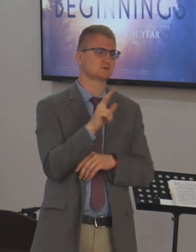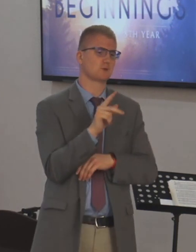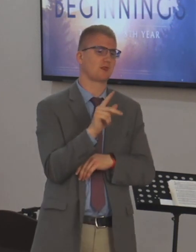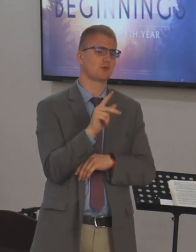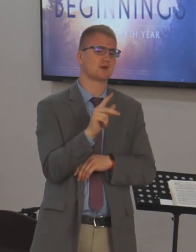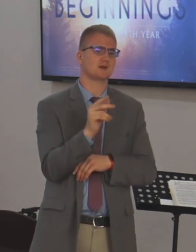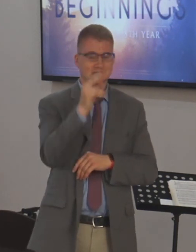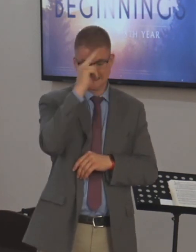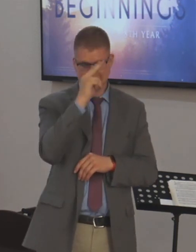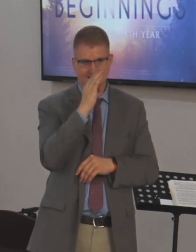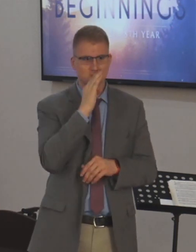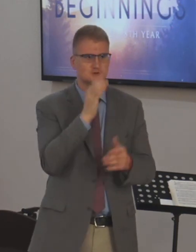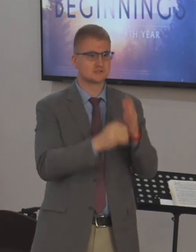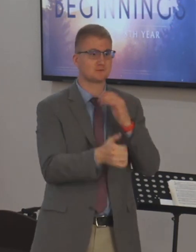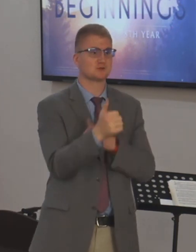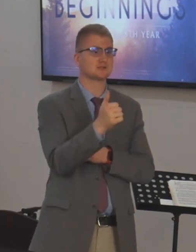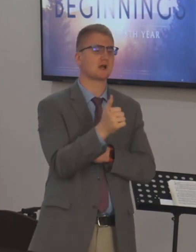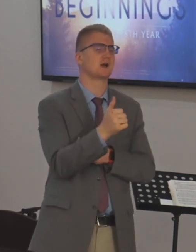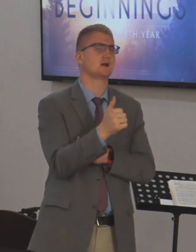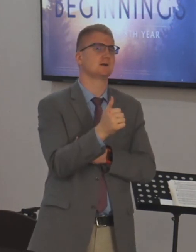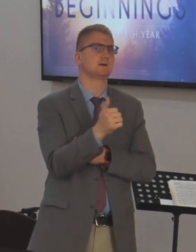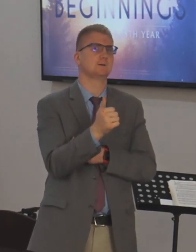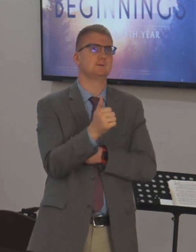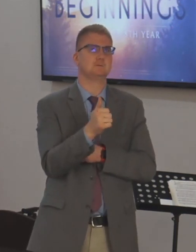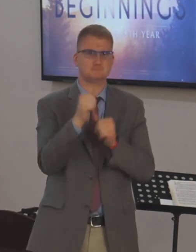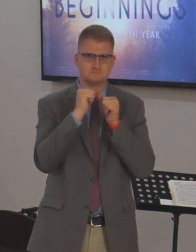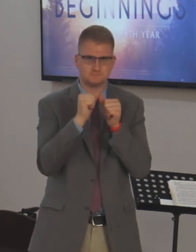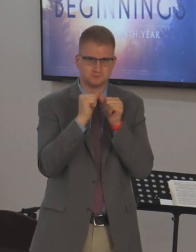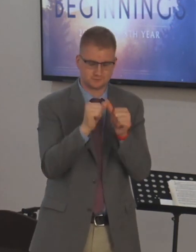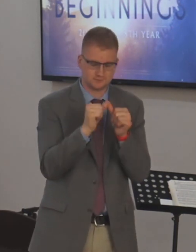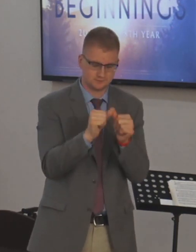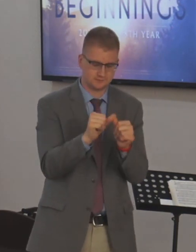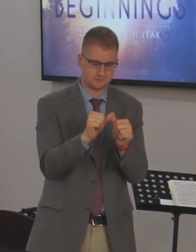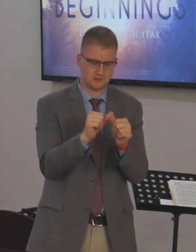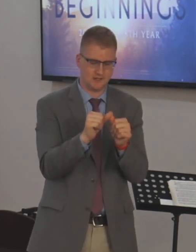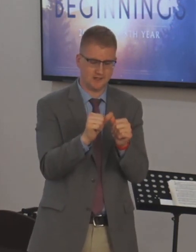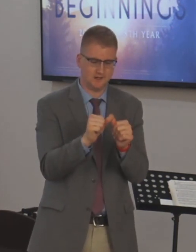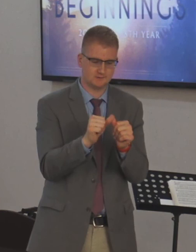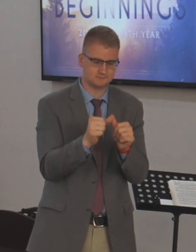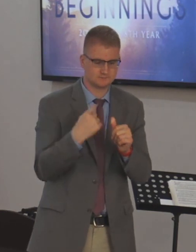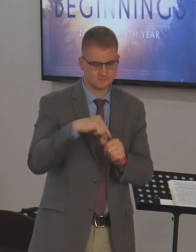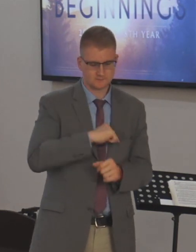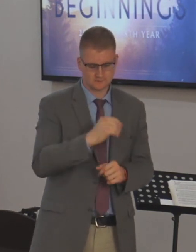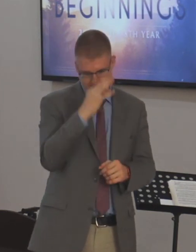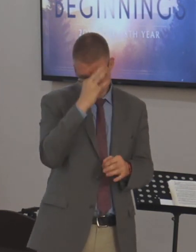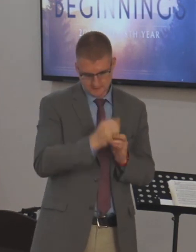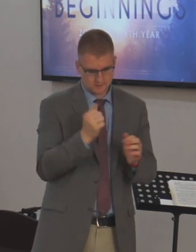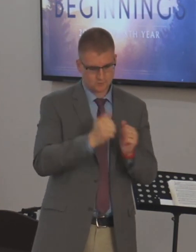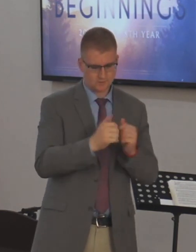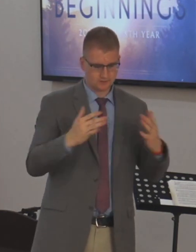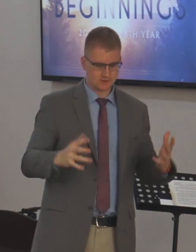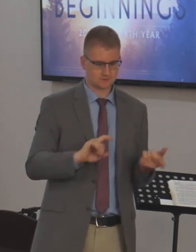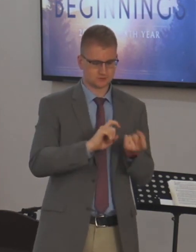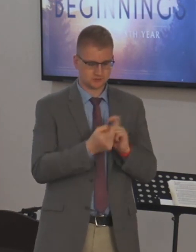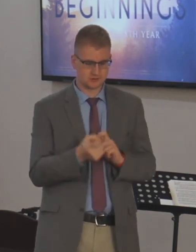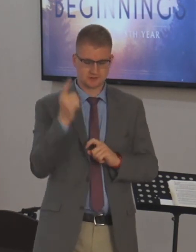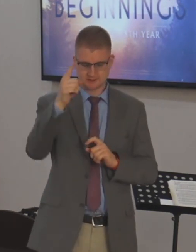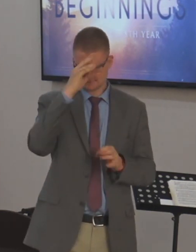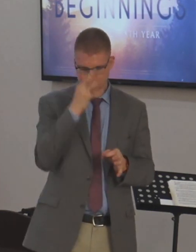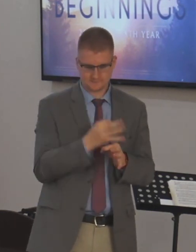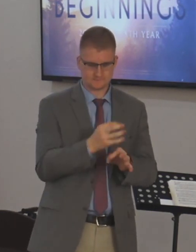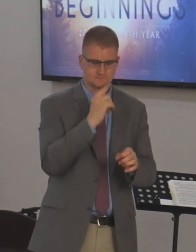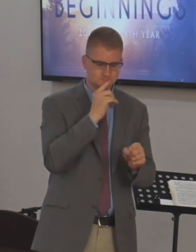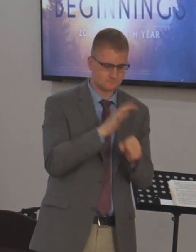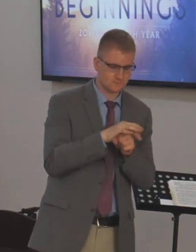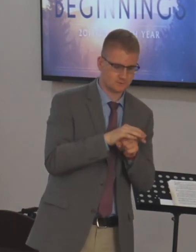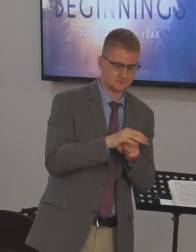Let us hold fast the profession, there it is, of our faith without wavering, for he is faithful that promised, and let us